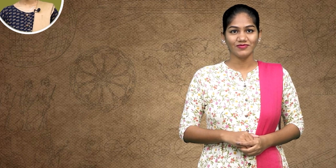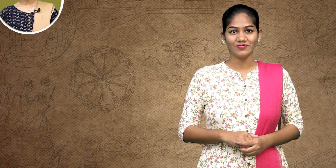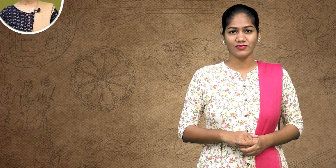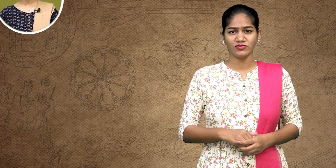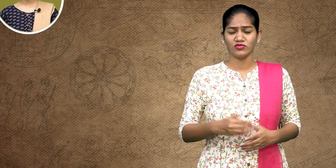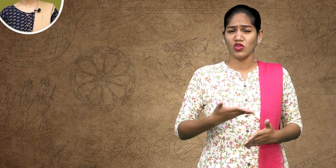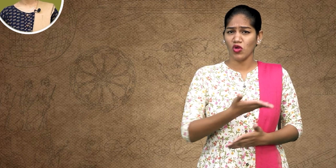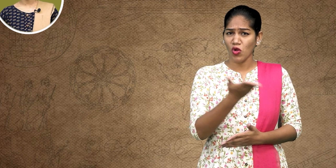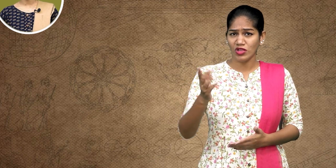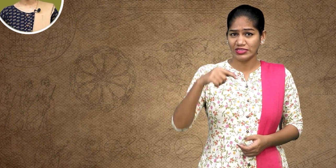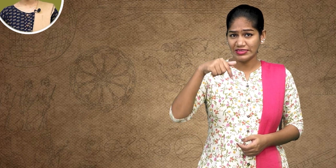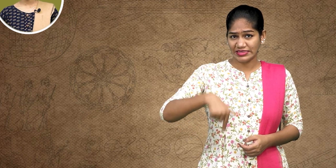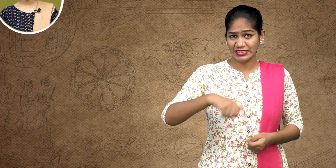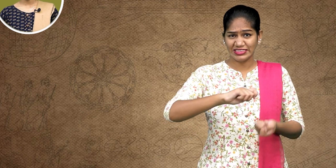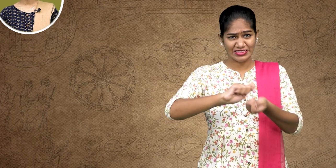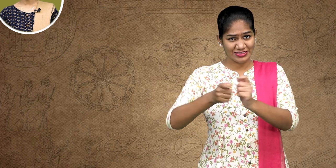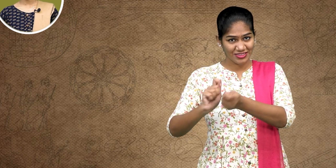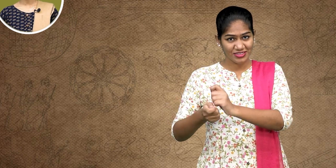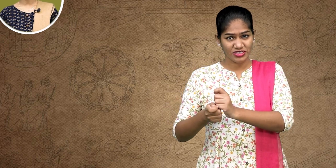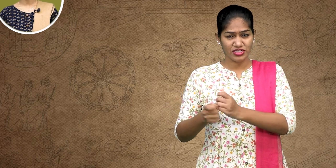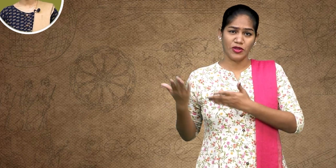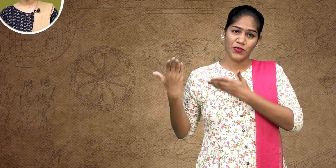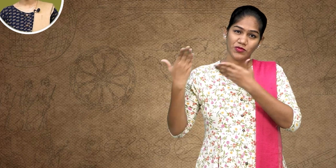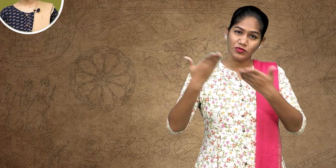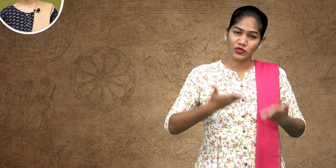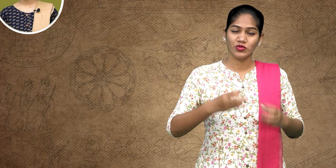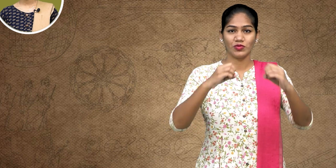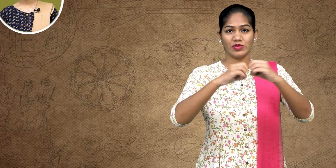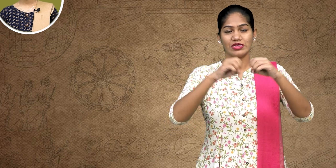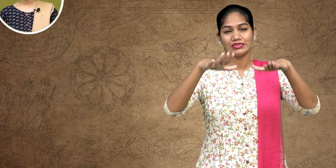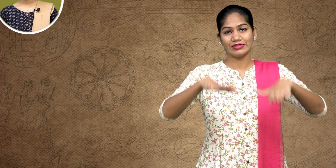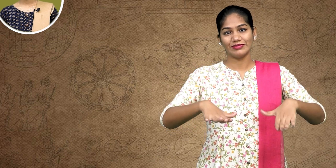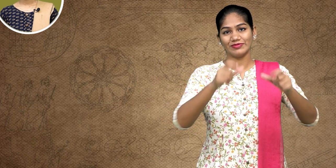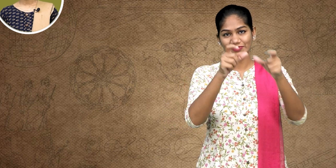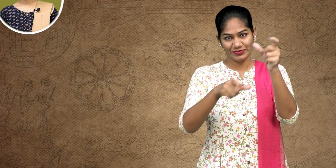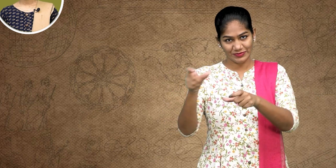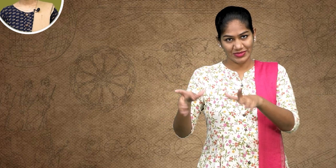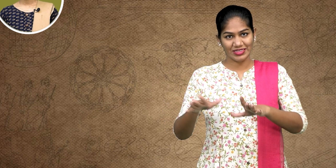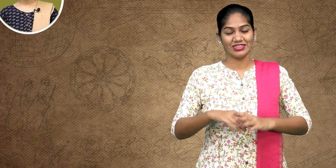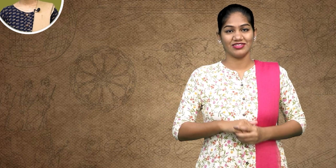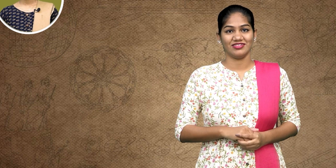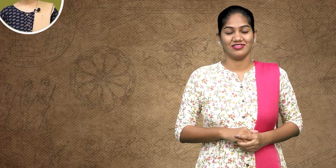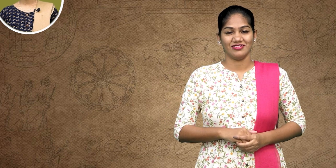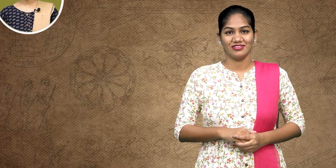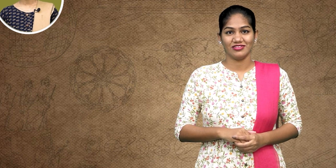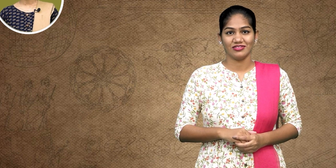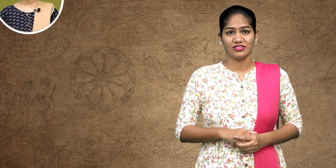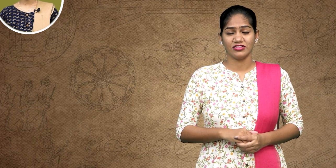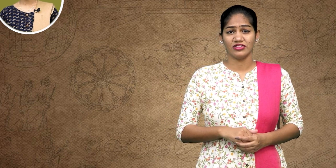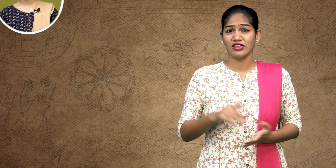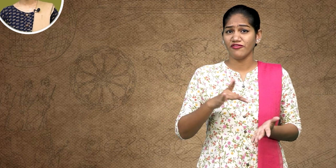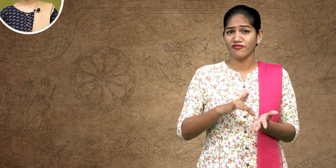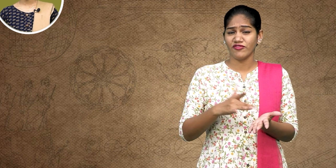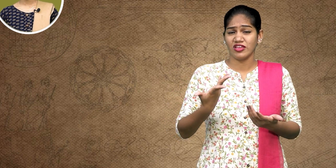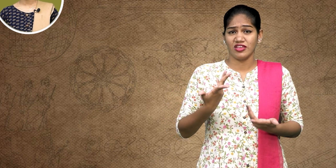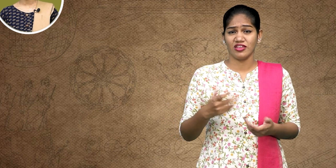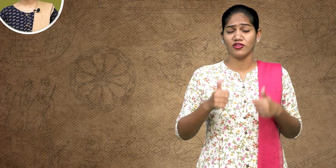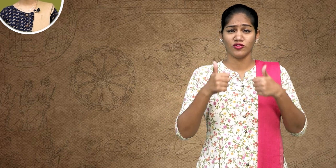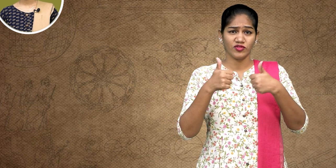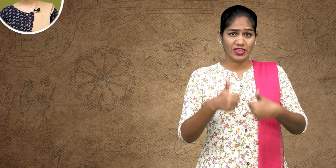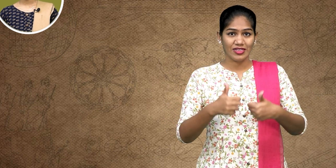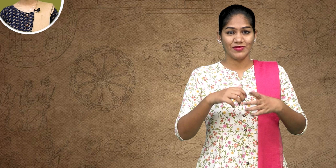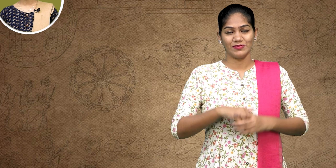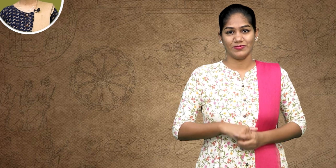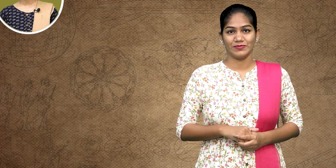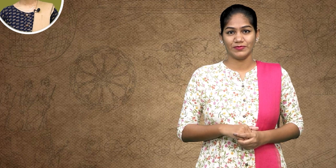All these changes brought by the British were well appreciated